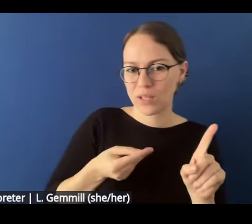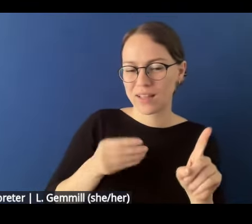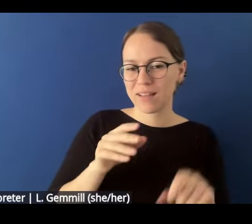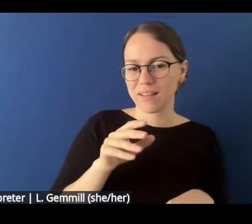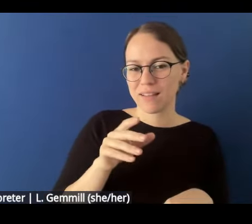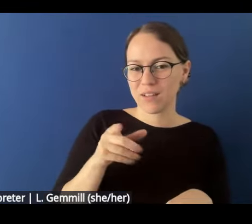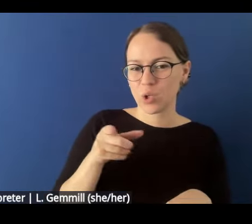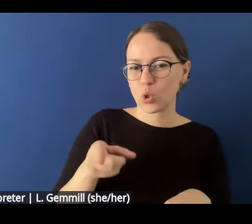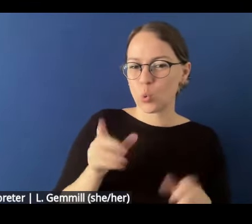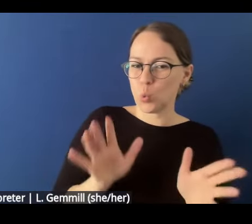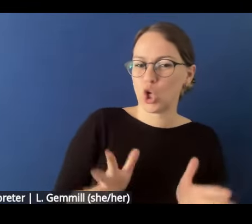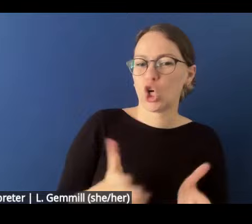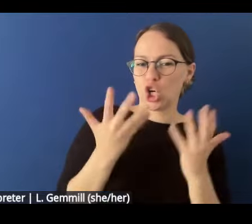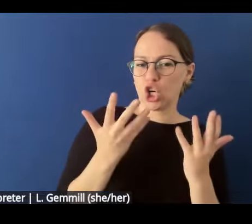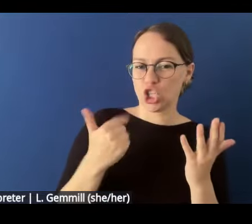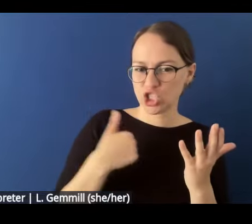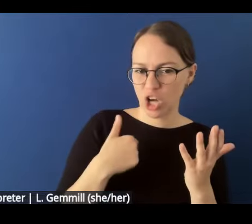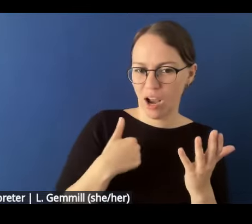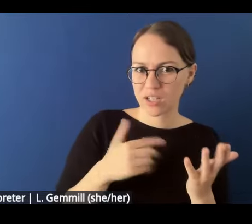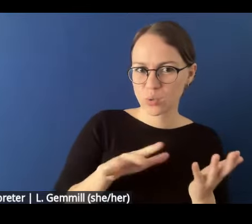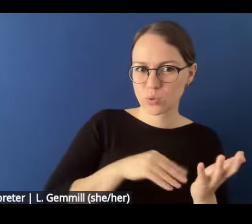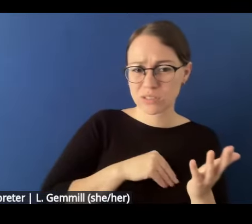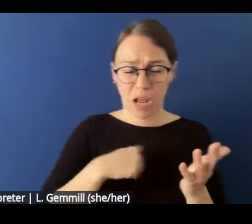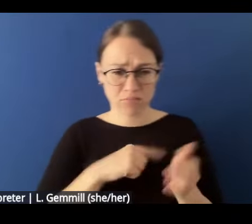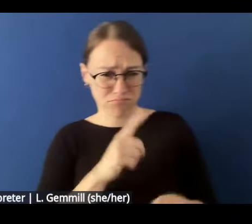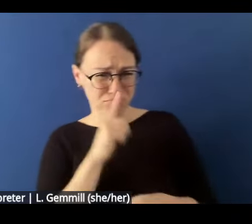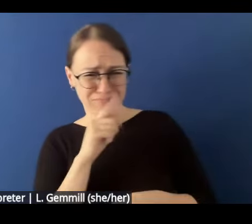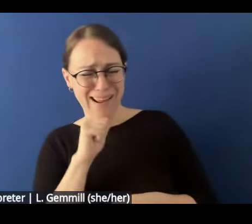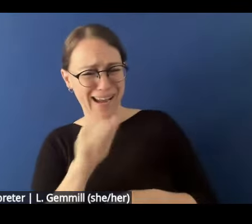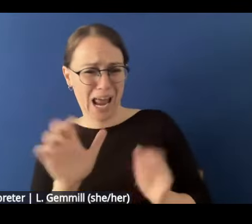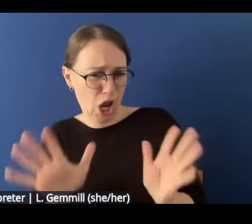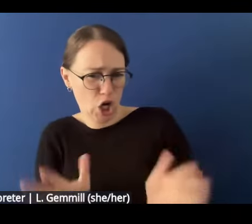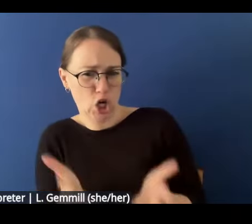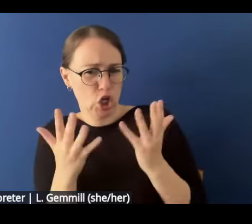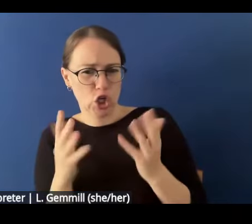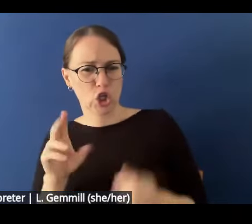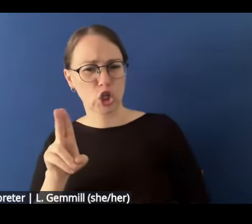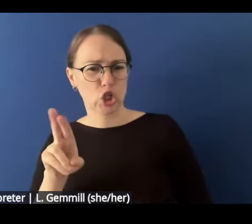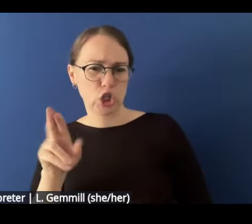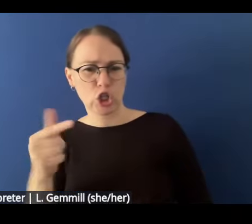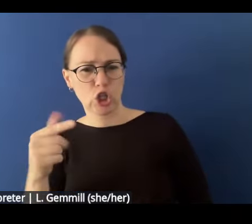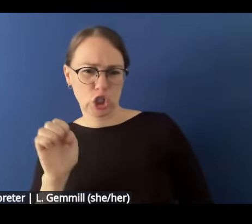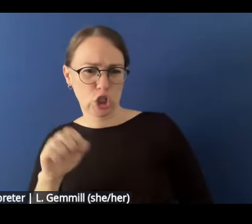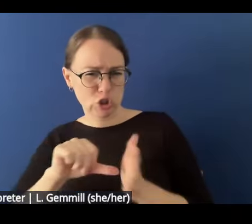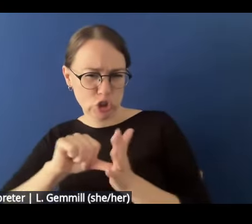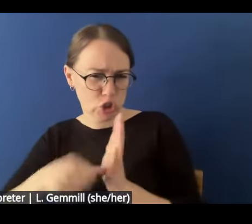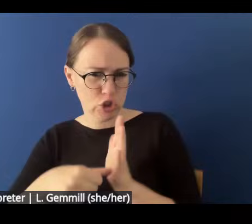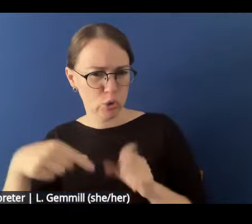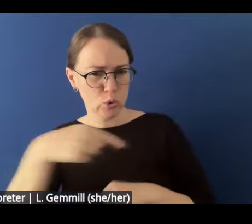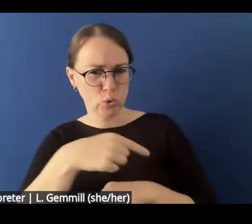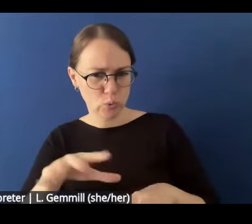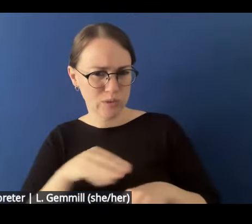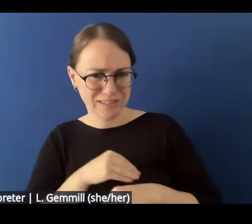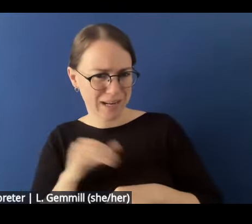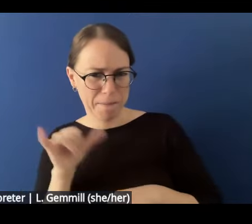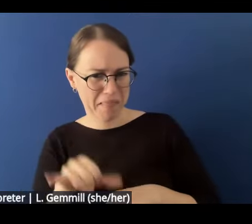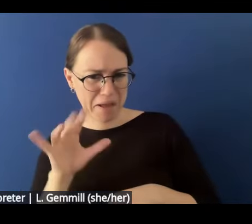to Well- accept on June I mean, 16th. right, okay, you were suggesting language to